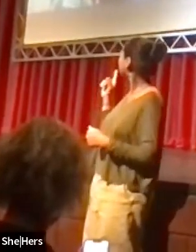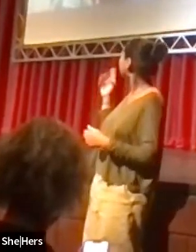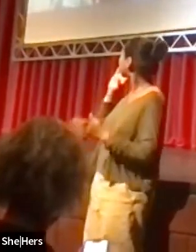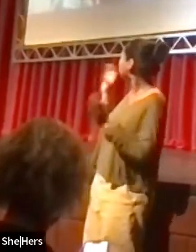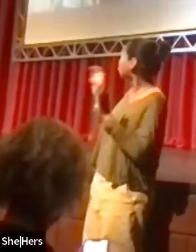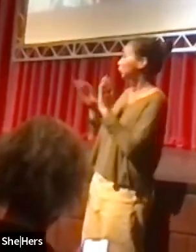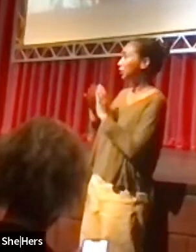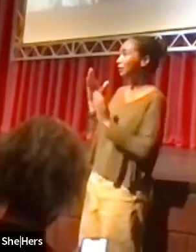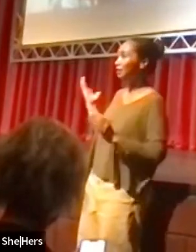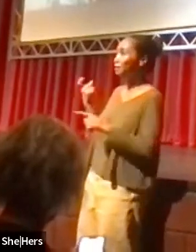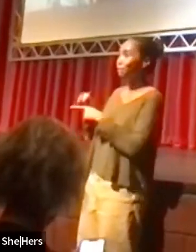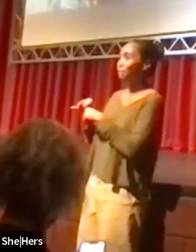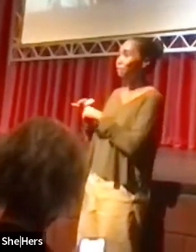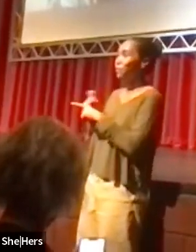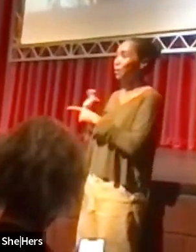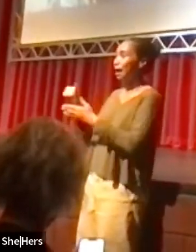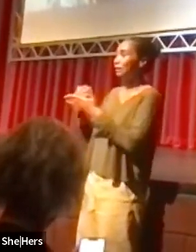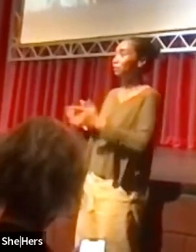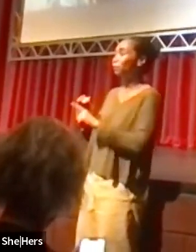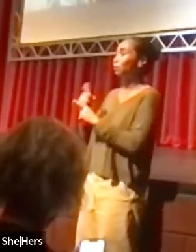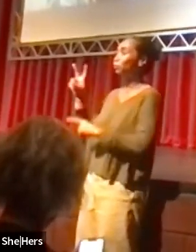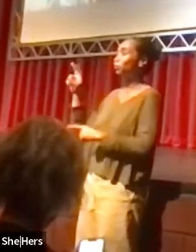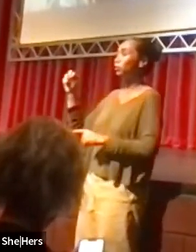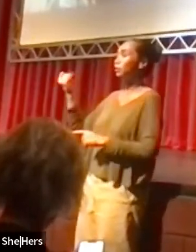this picture here is from artists from